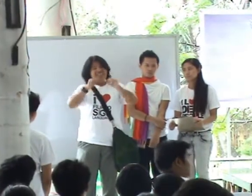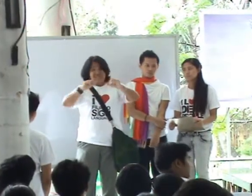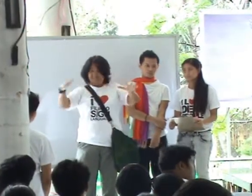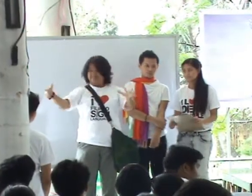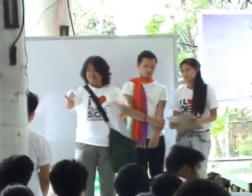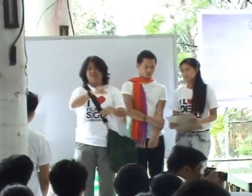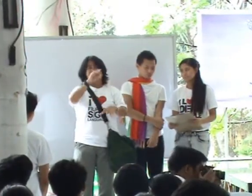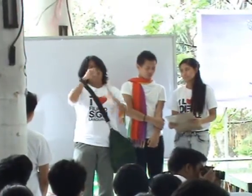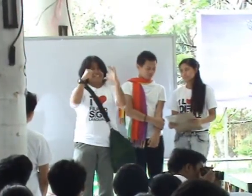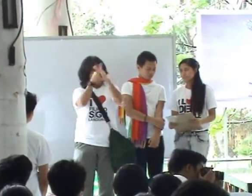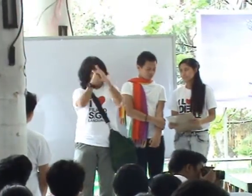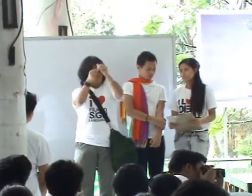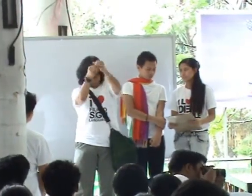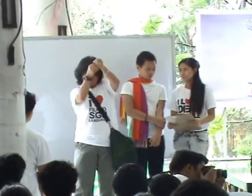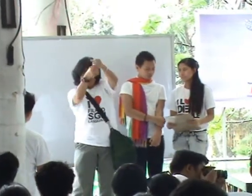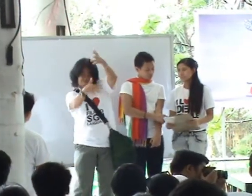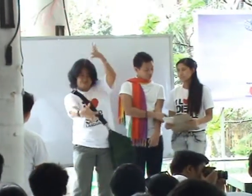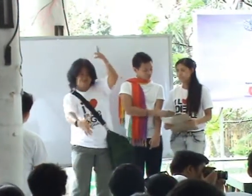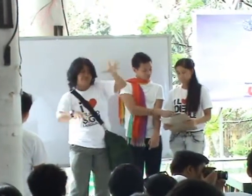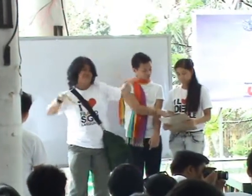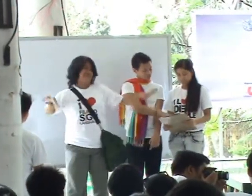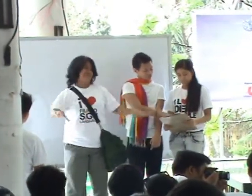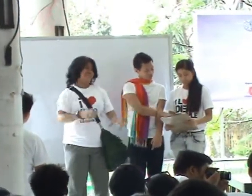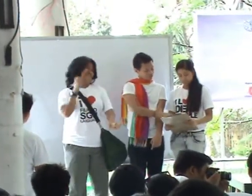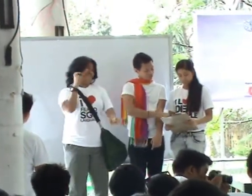it's so inspiring to see na nandito lahat.